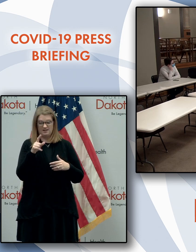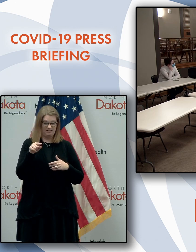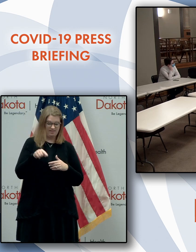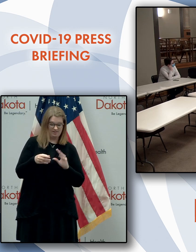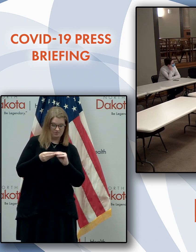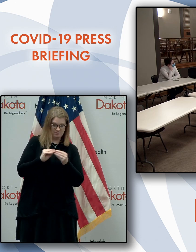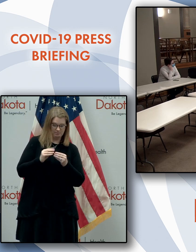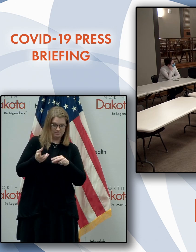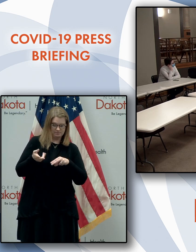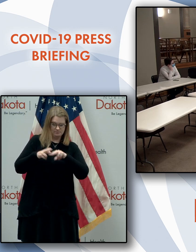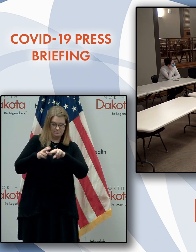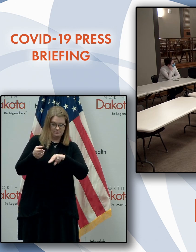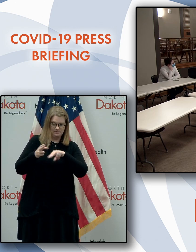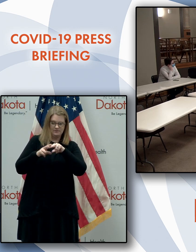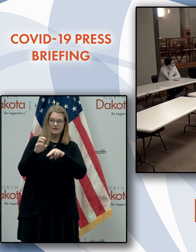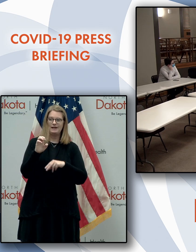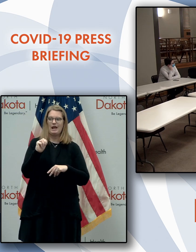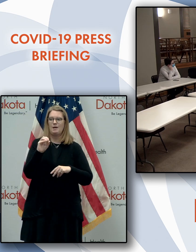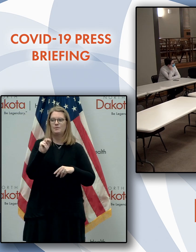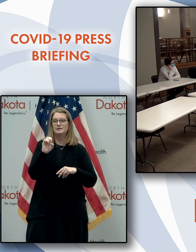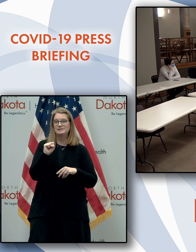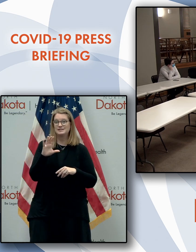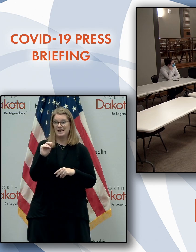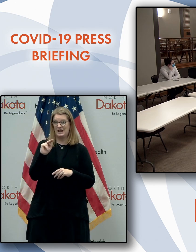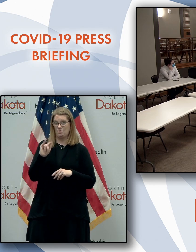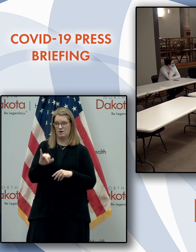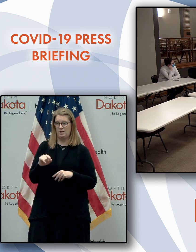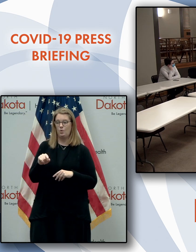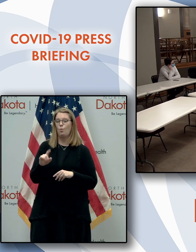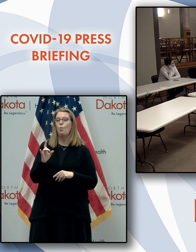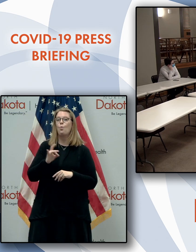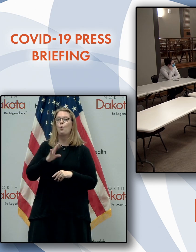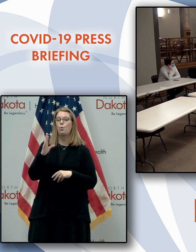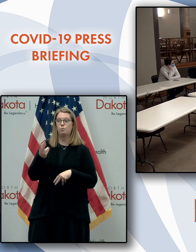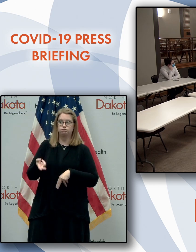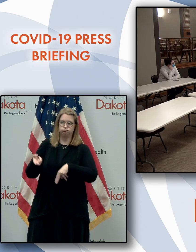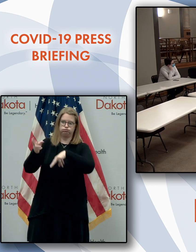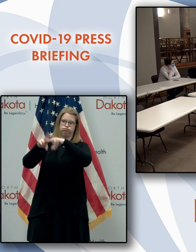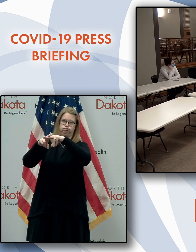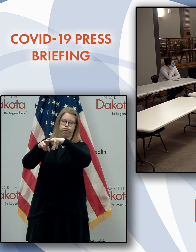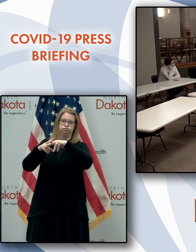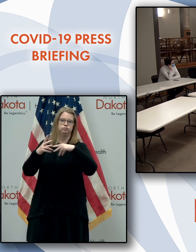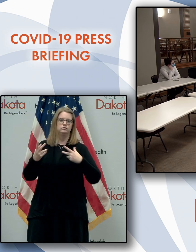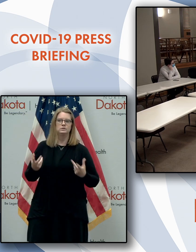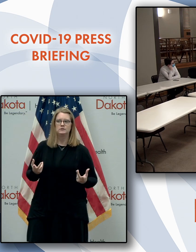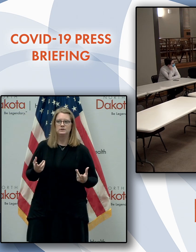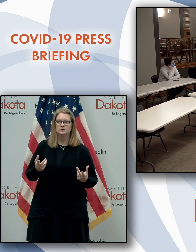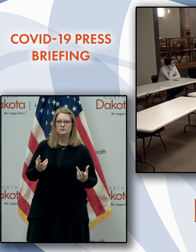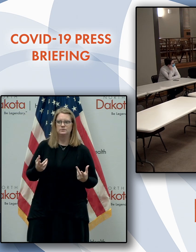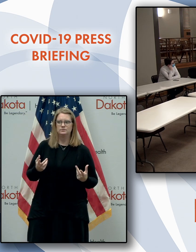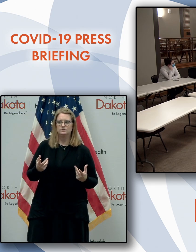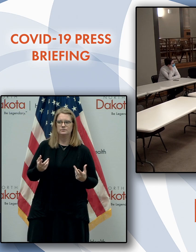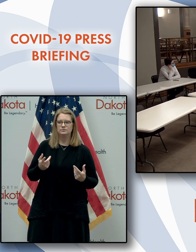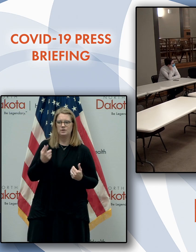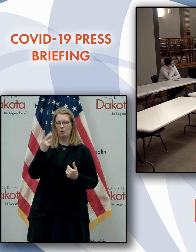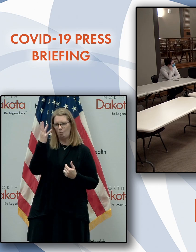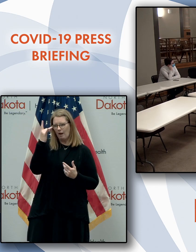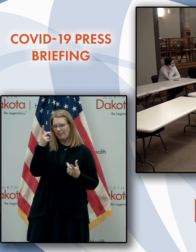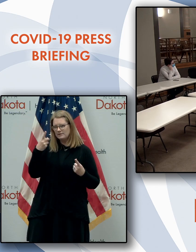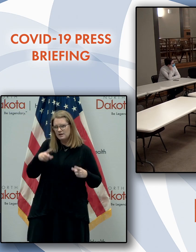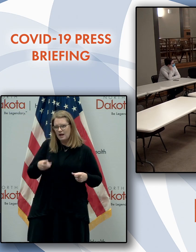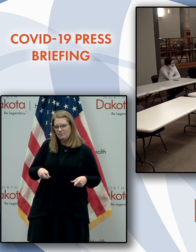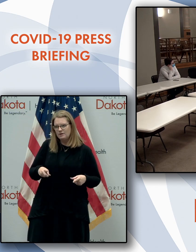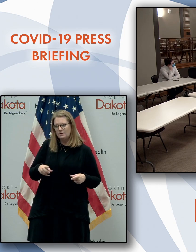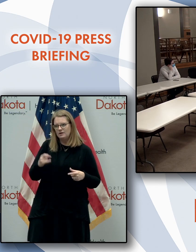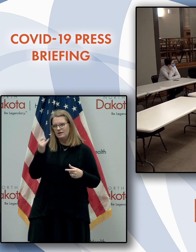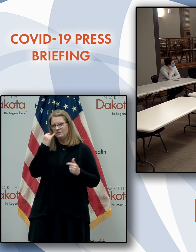numbers. Emmons County specifically has seen quite a few. Do we have any idea of why that is, if